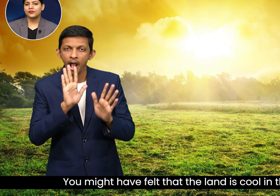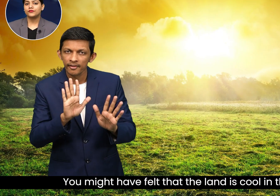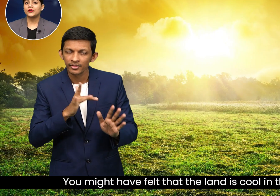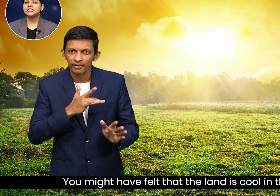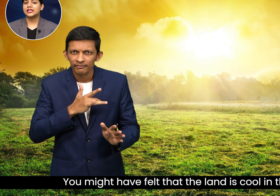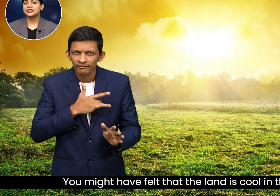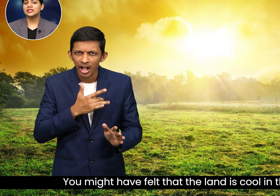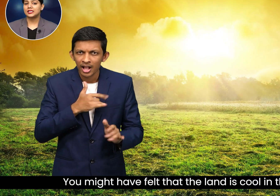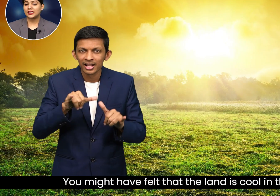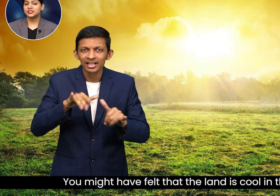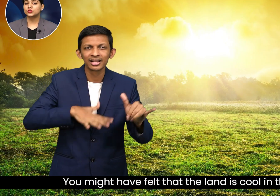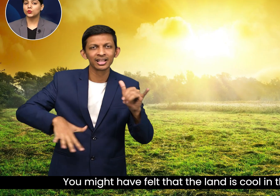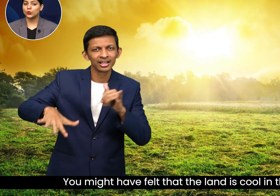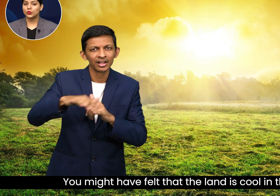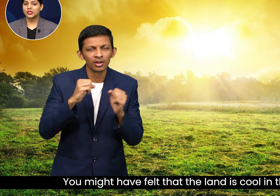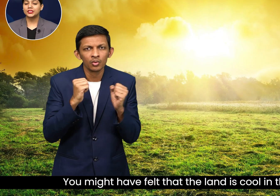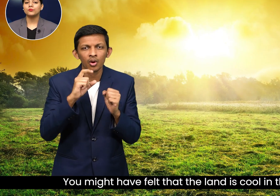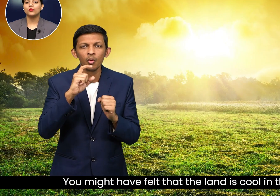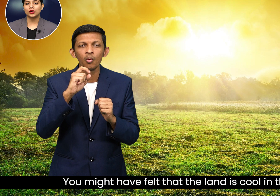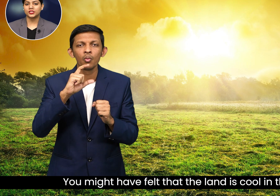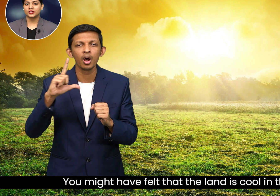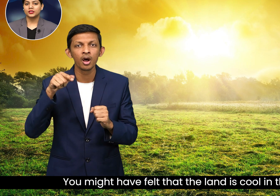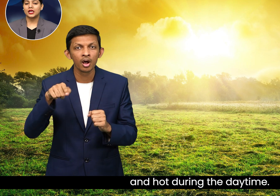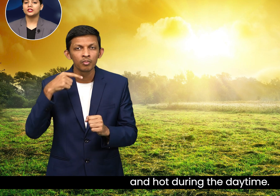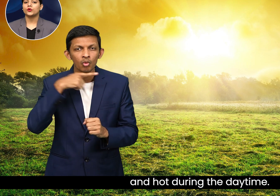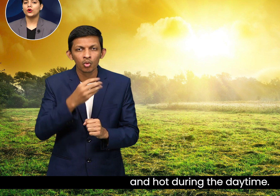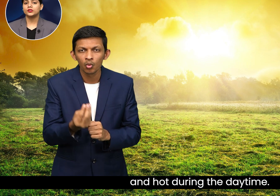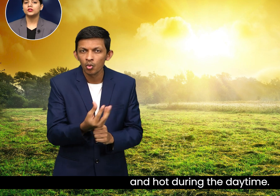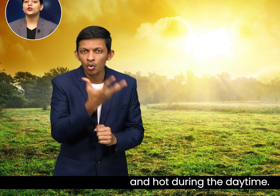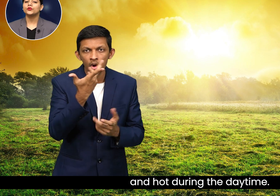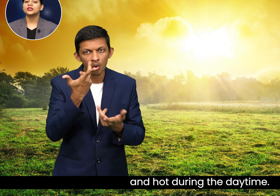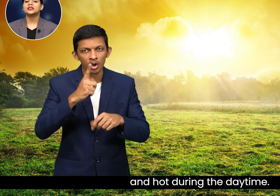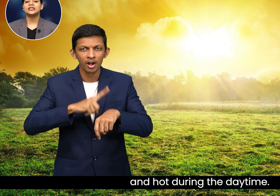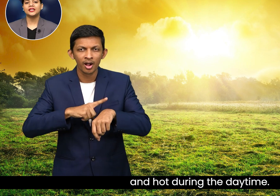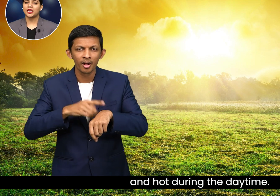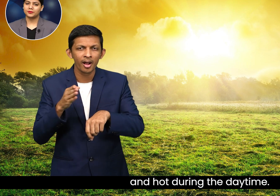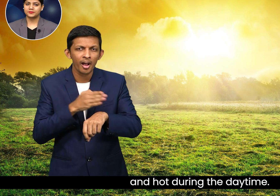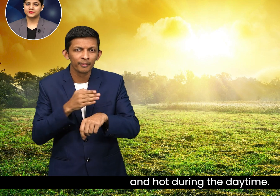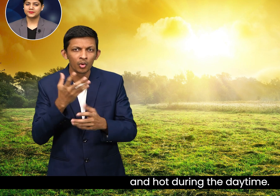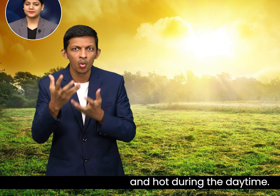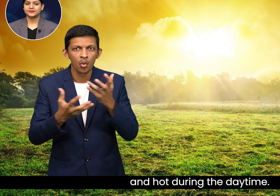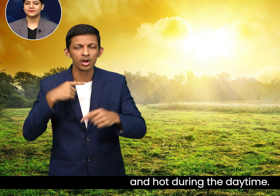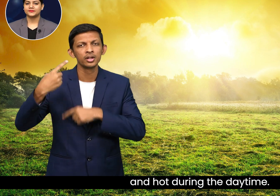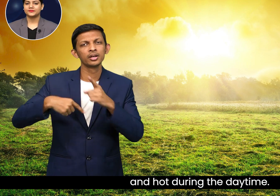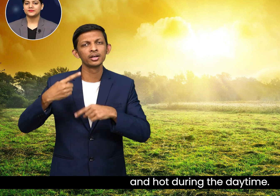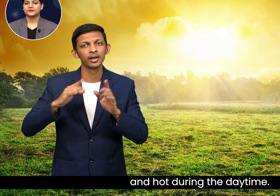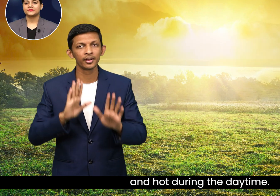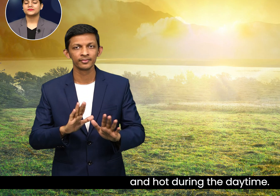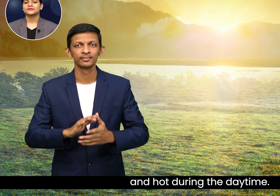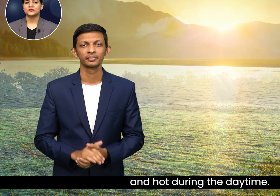might have felt that the land is cool in the morning and hot during the daytime.